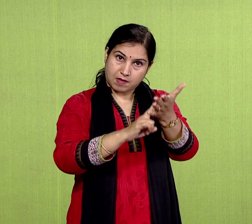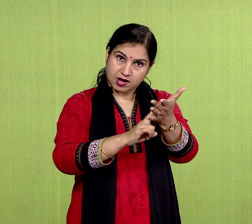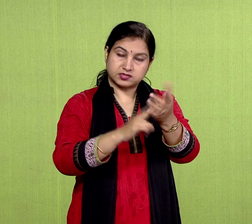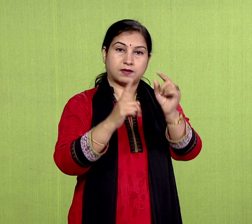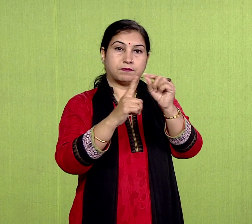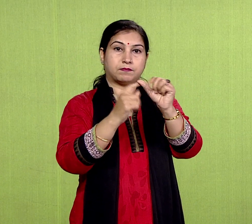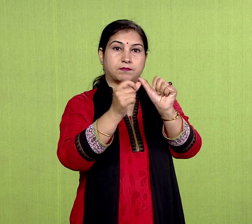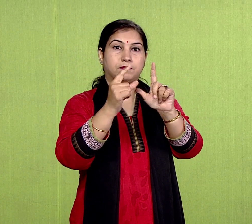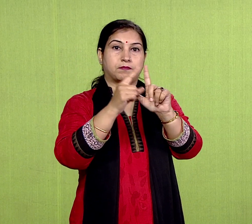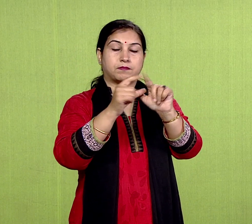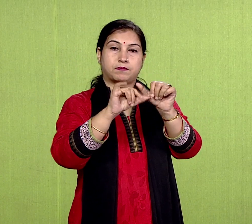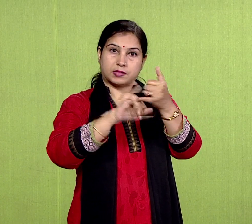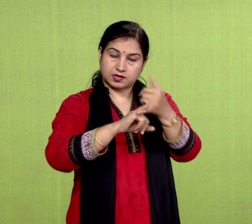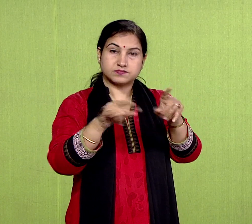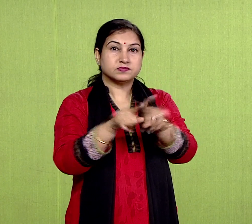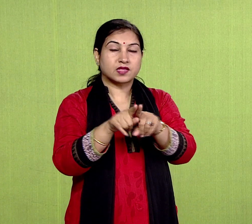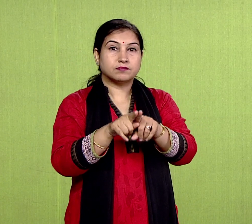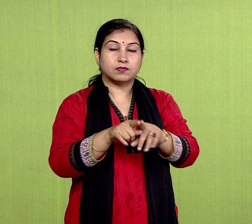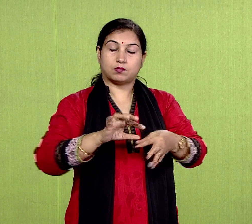and the birth of Buddhism